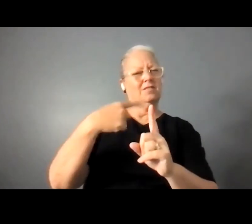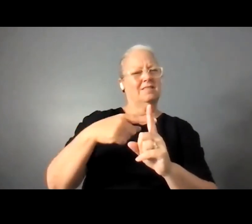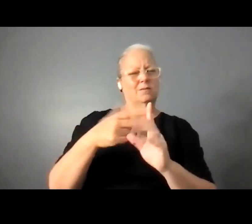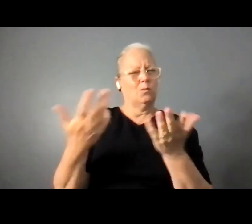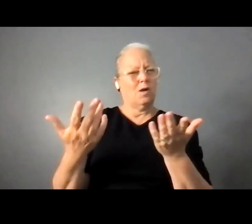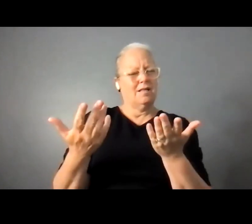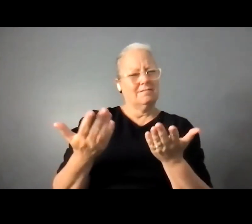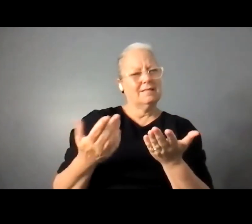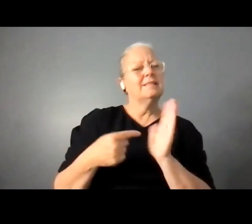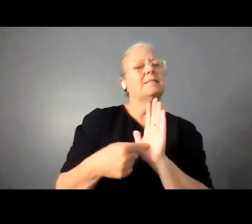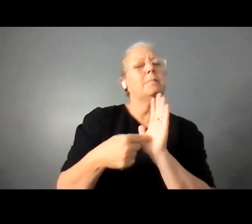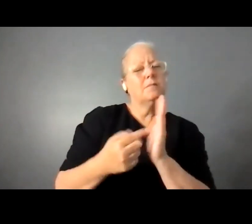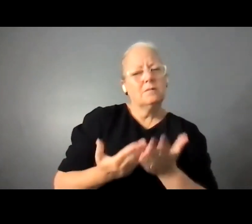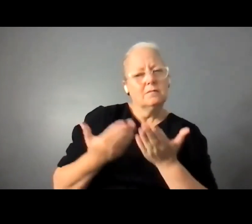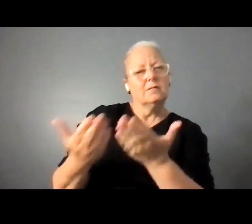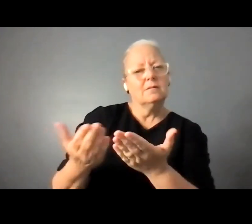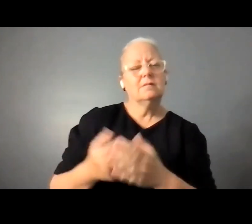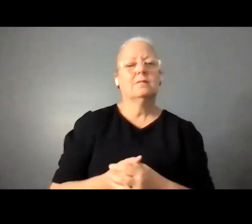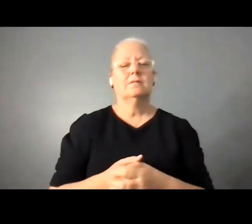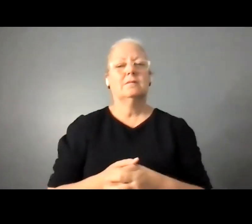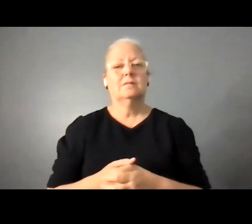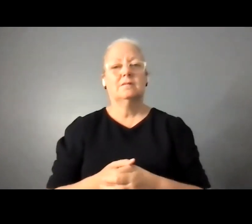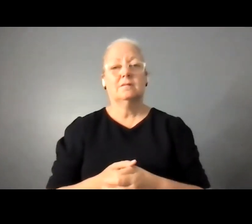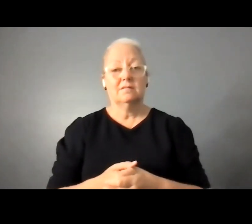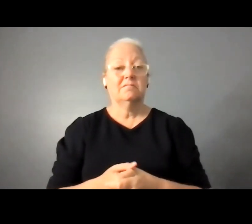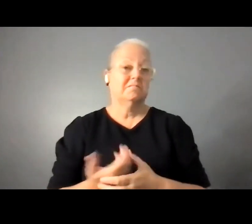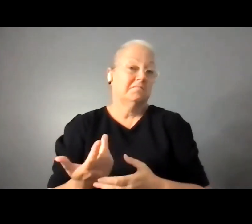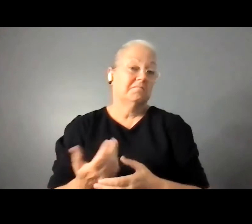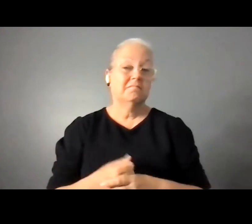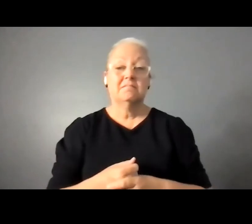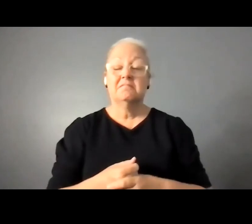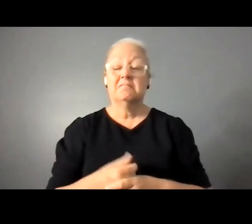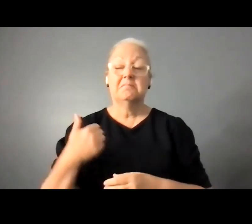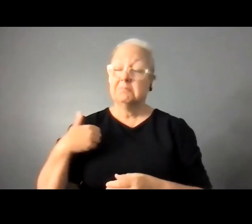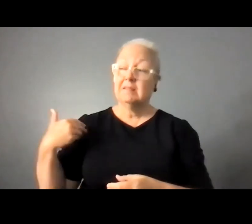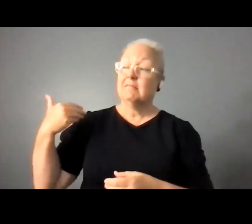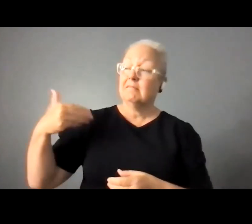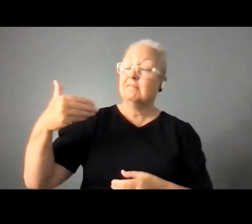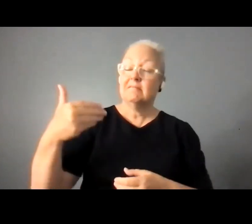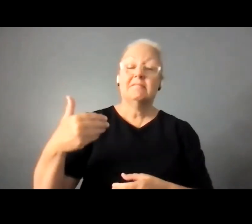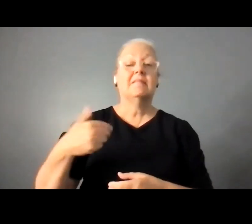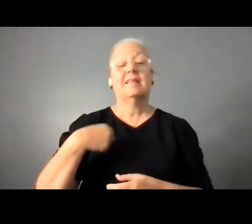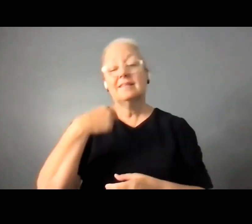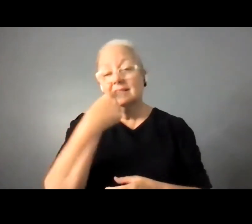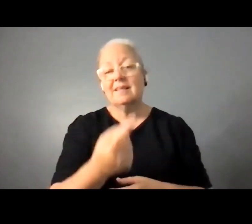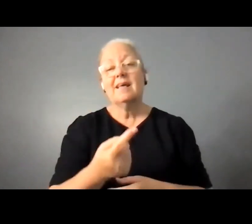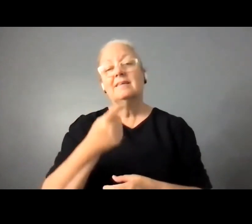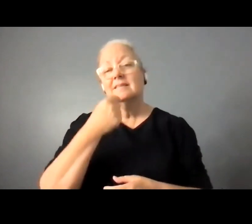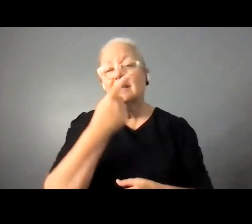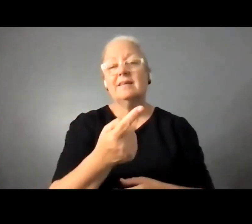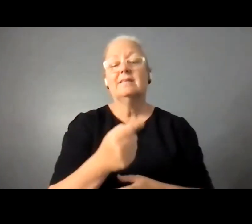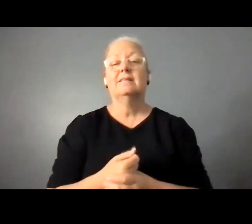to base this on our disabilities. I've always said that